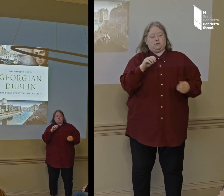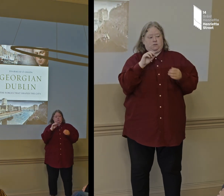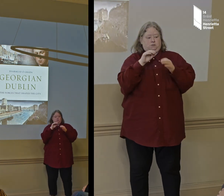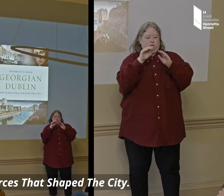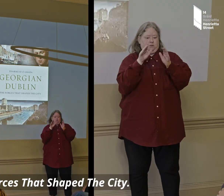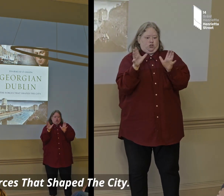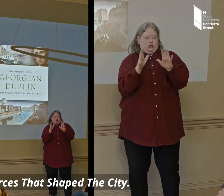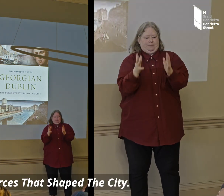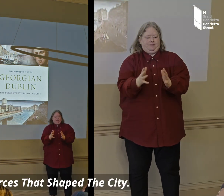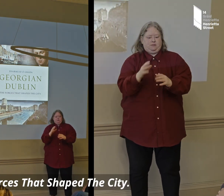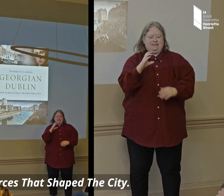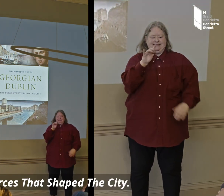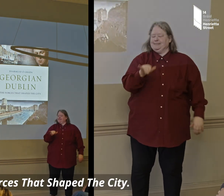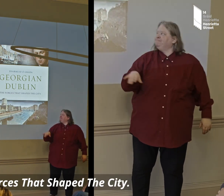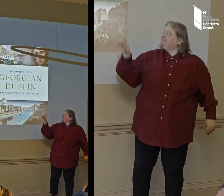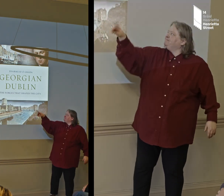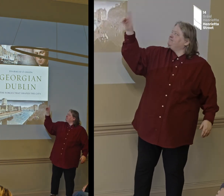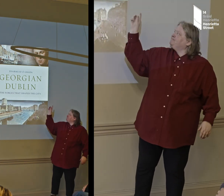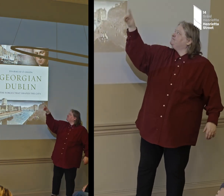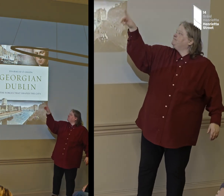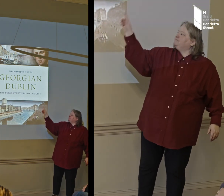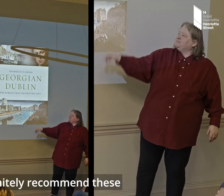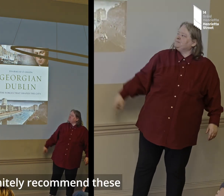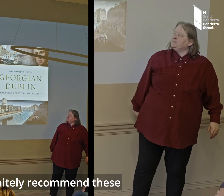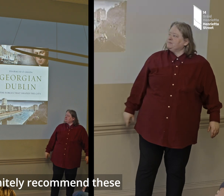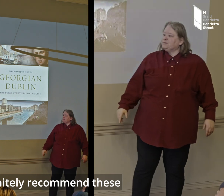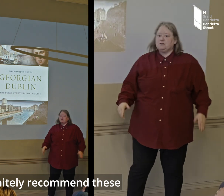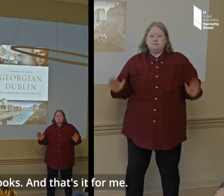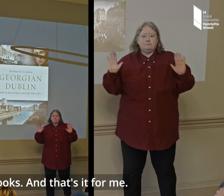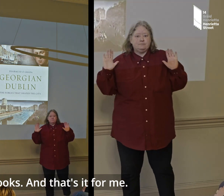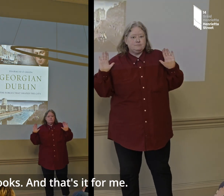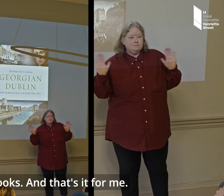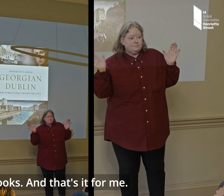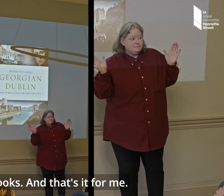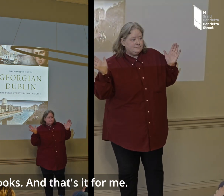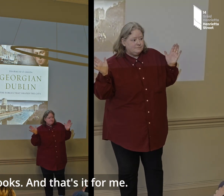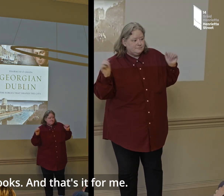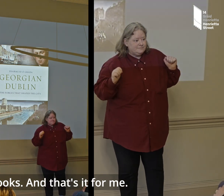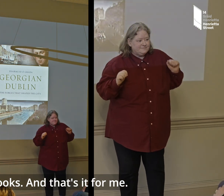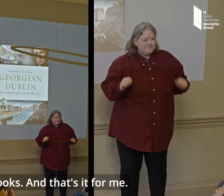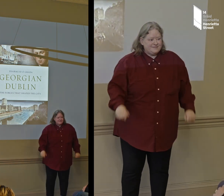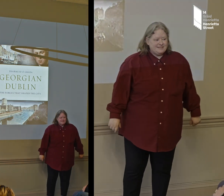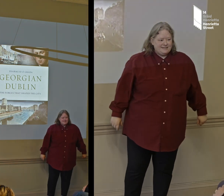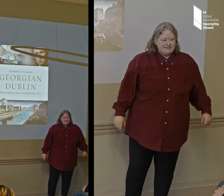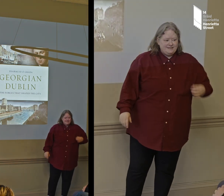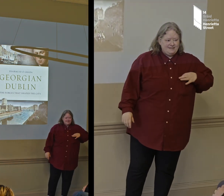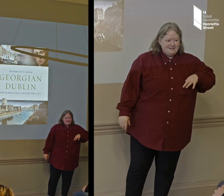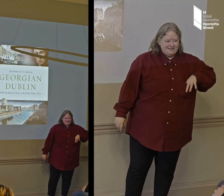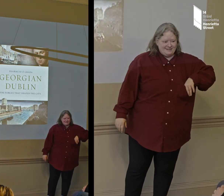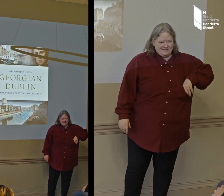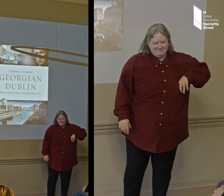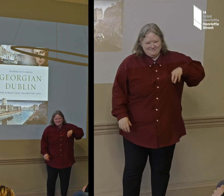Dublin, The Forces That Shaped the City. Definitely recommend these two books. Okay, and that's it for me.